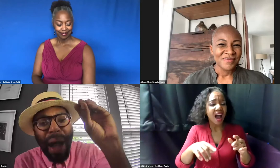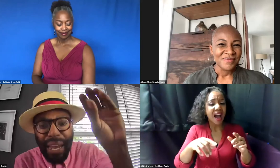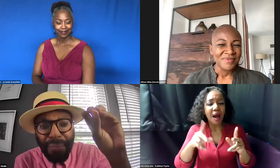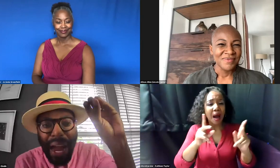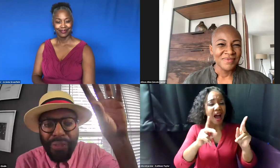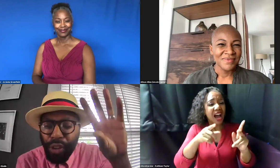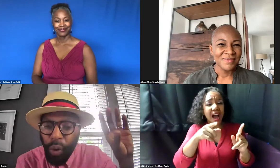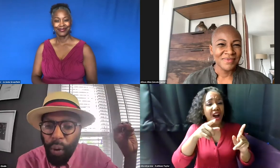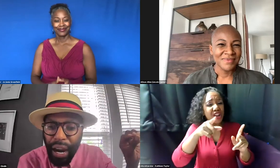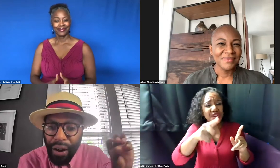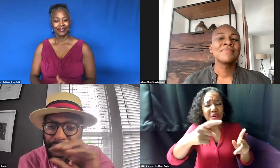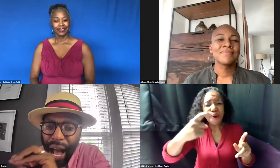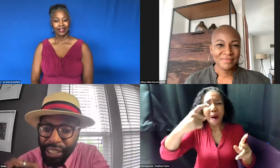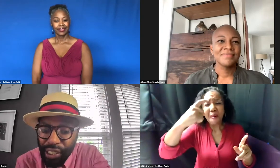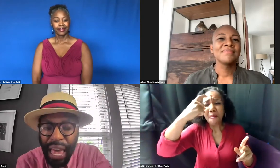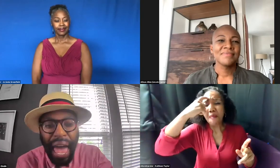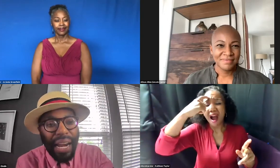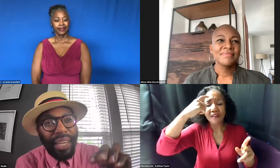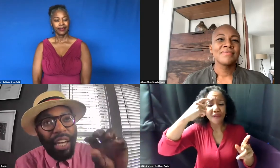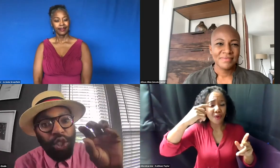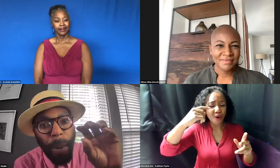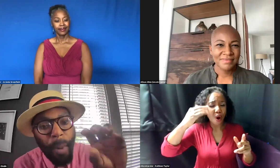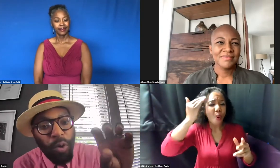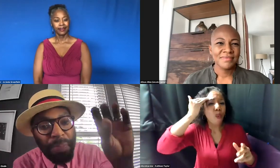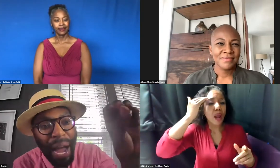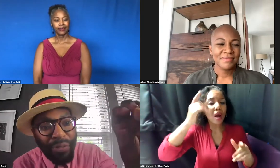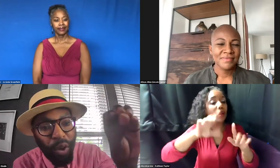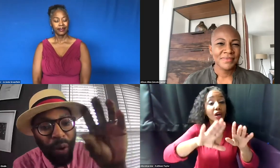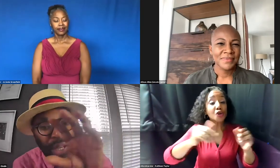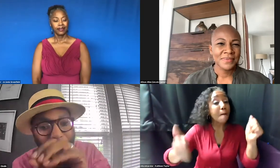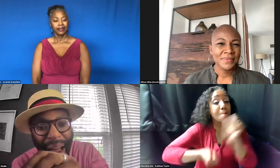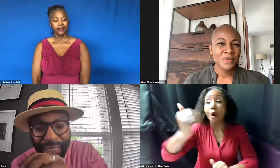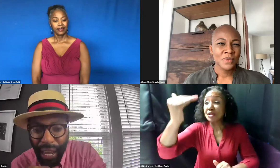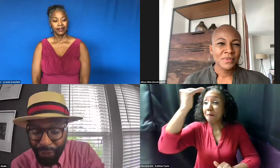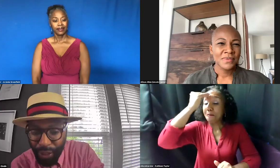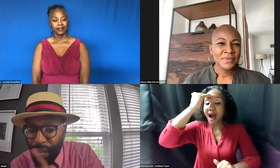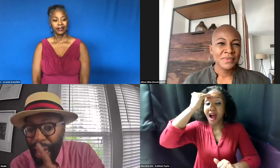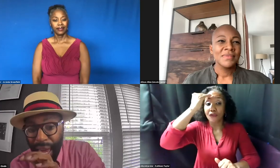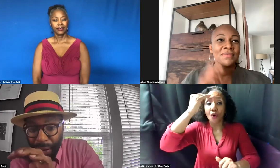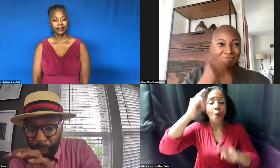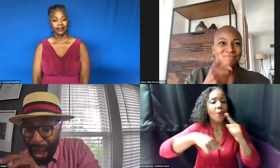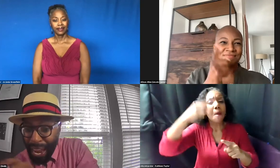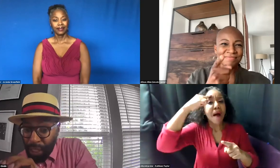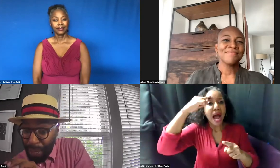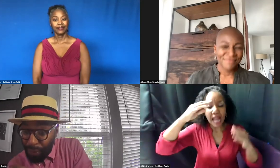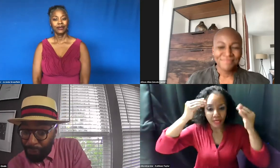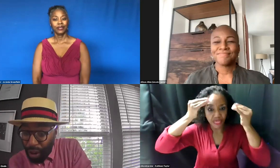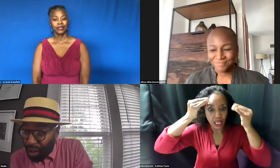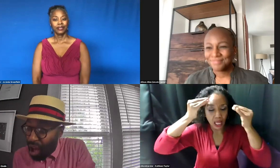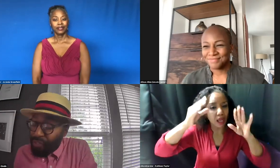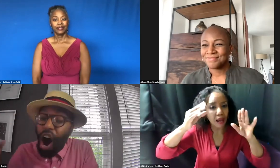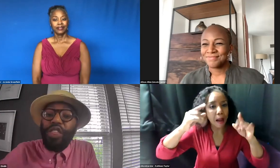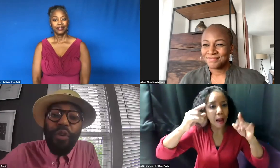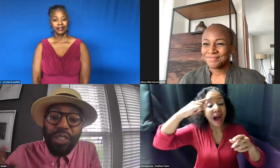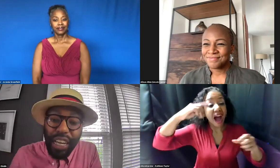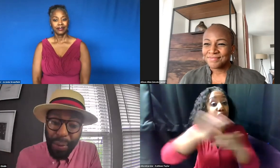this mindful and aware and conscious? And I say, you're most mindful when your mind's not full. And mind being full